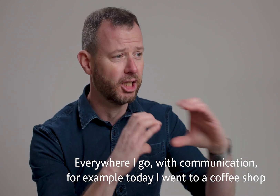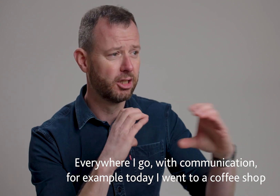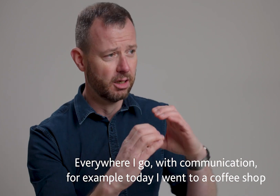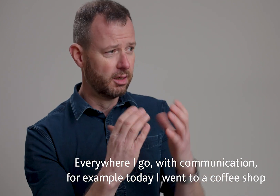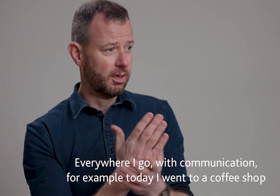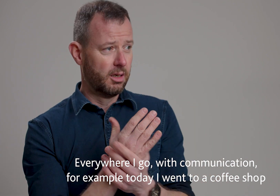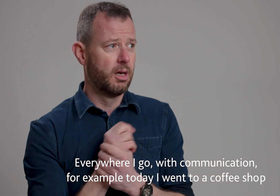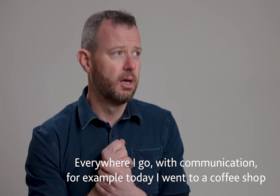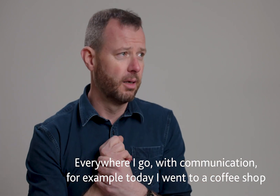communication,